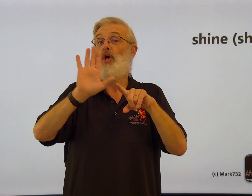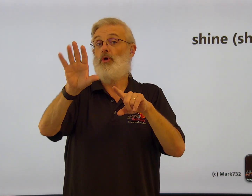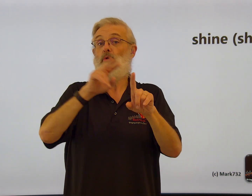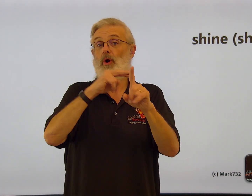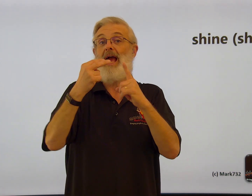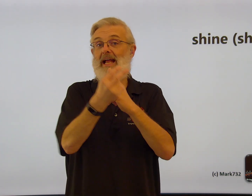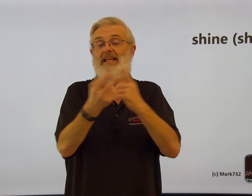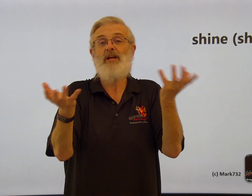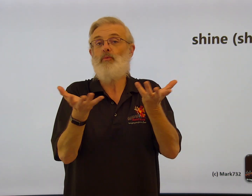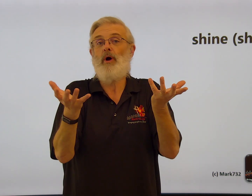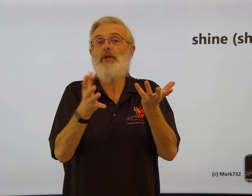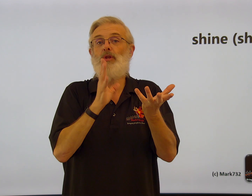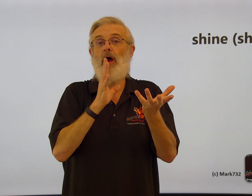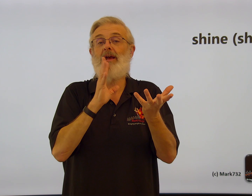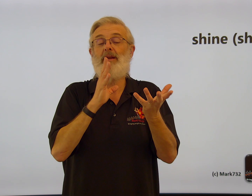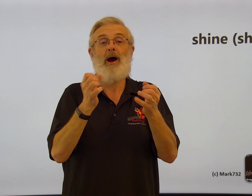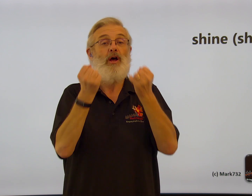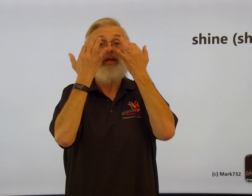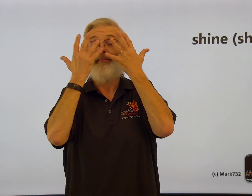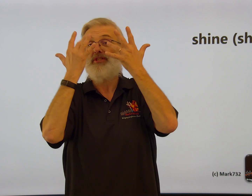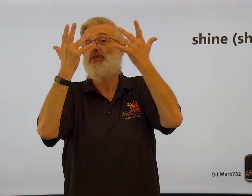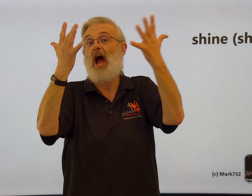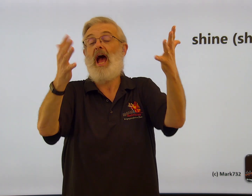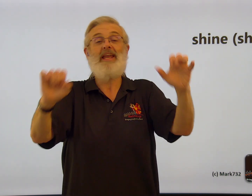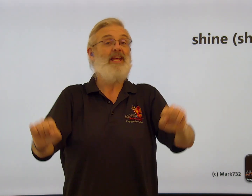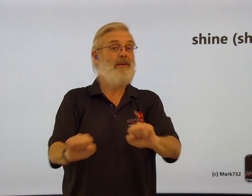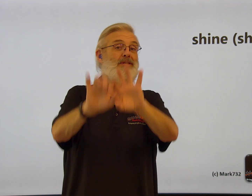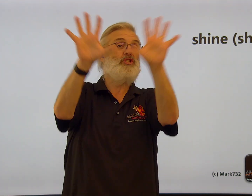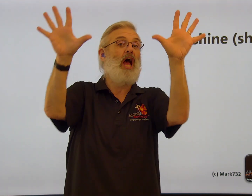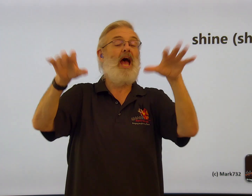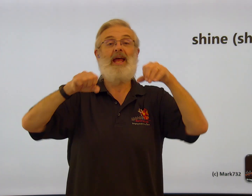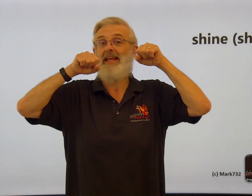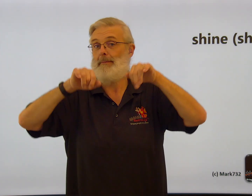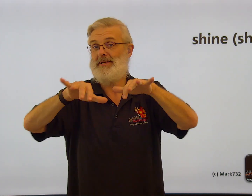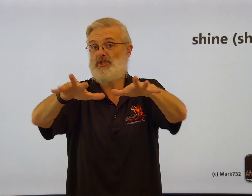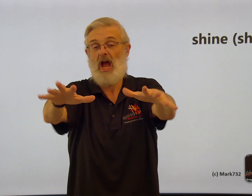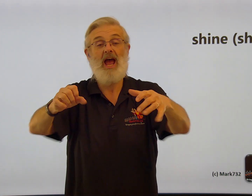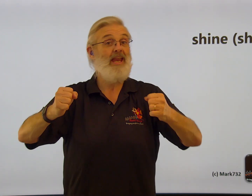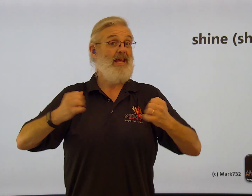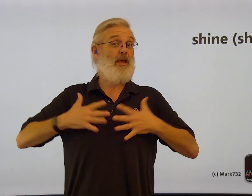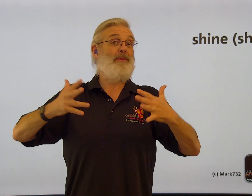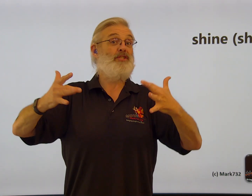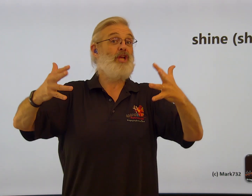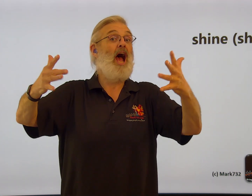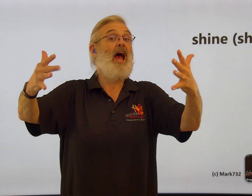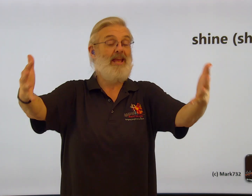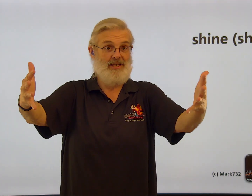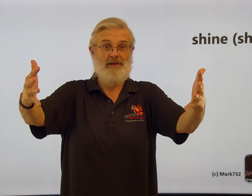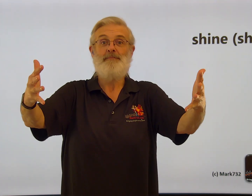your context. What are you talking about? Can be shine, can be shine, can be shine, can be shine.